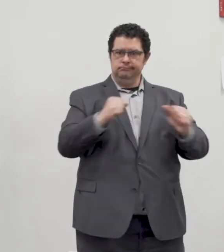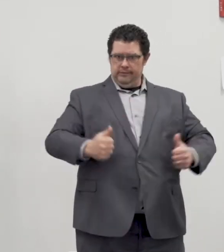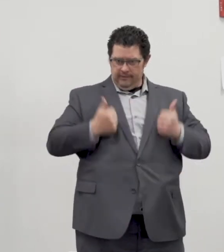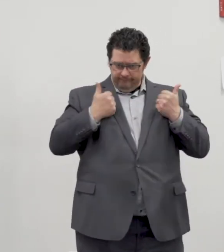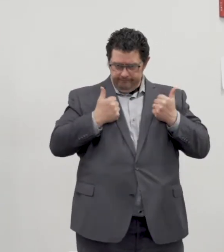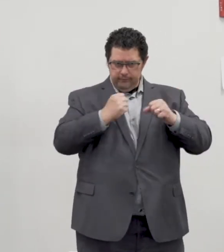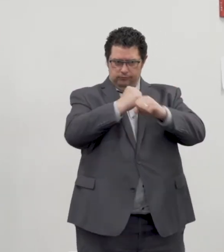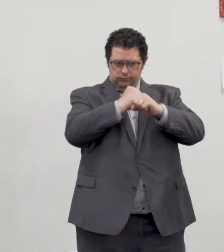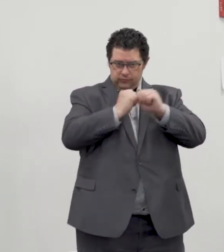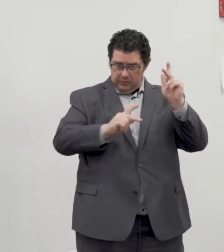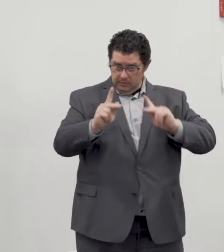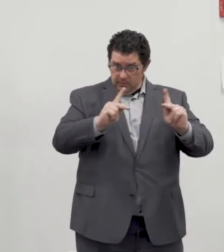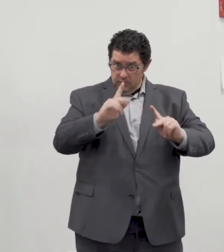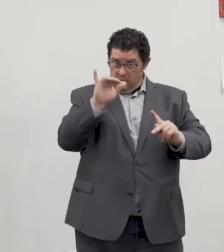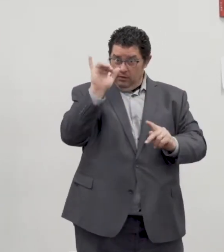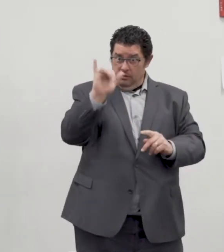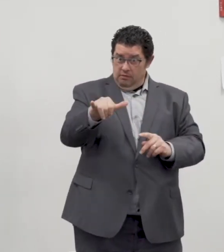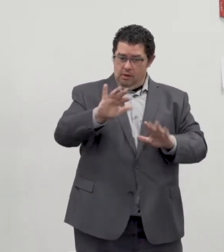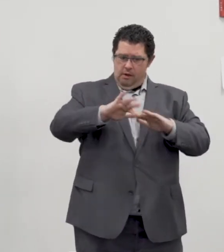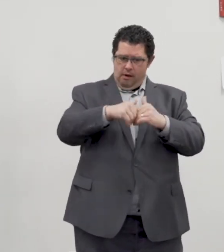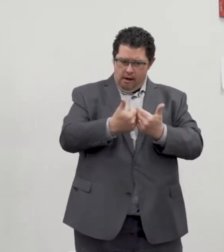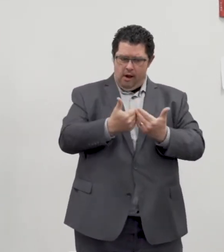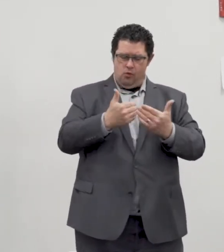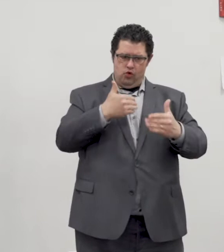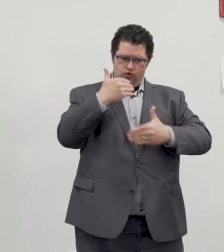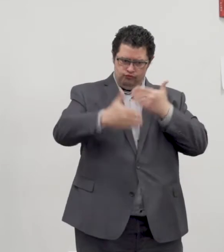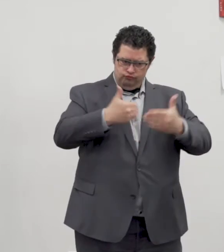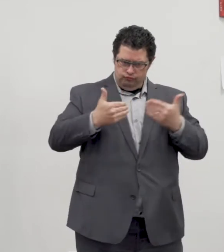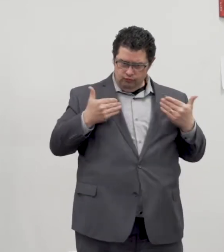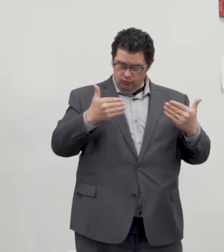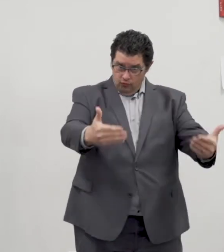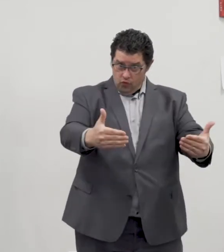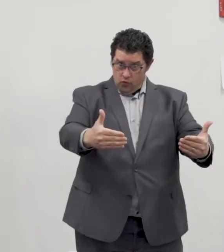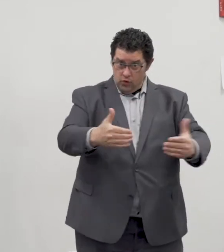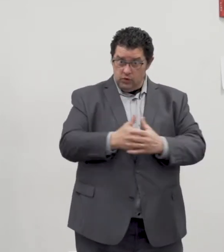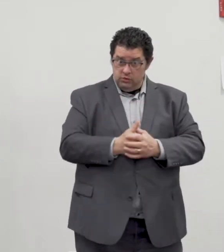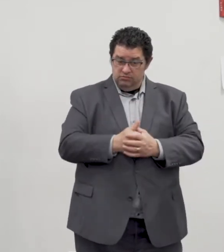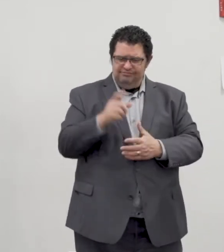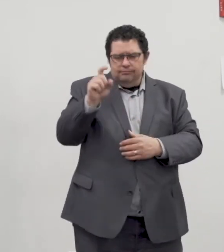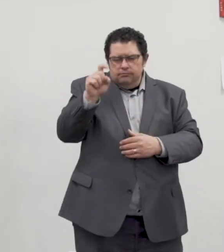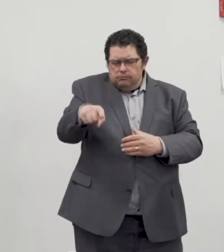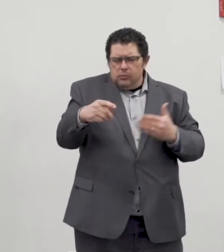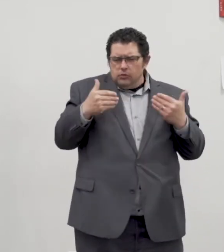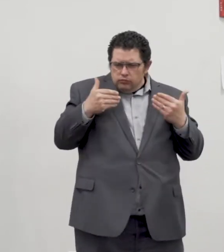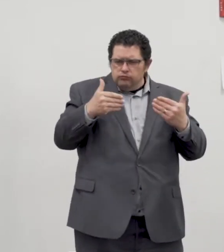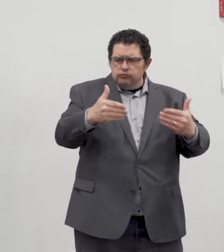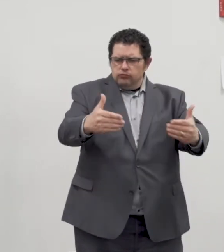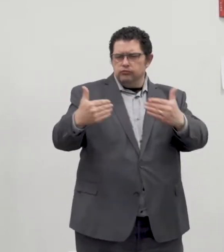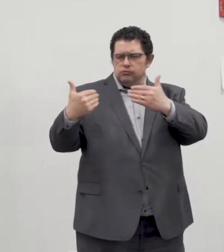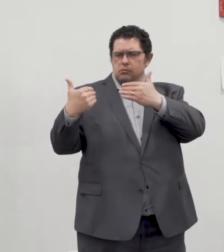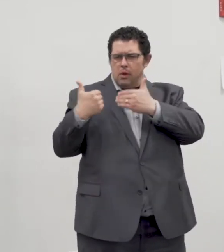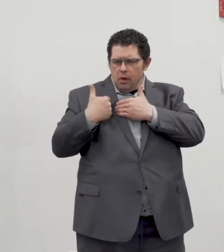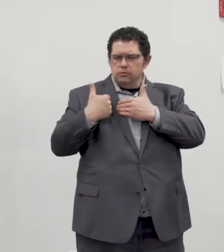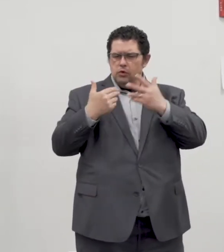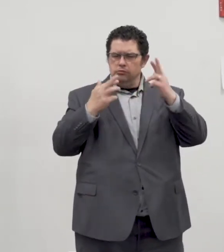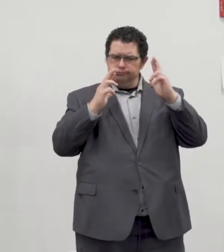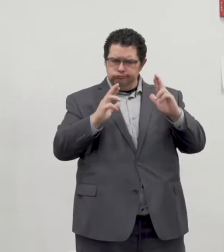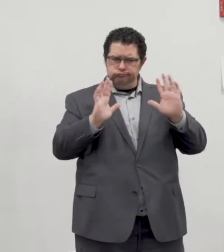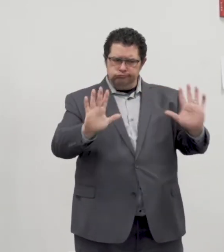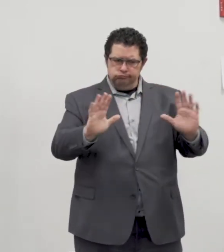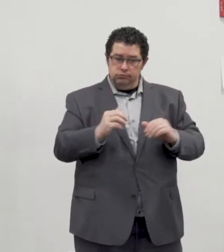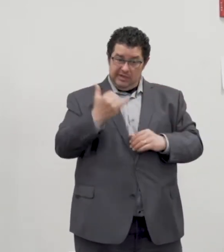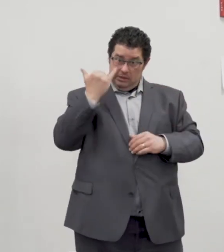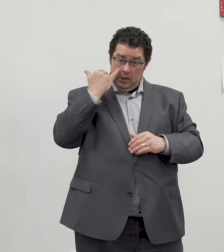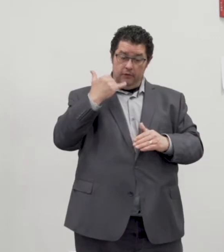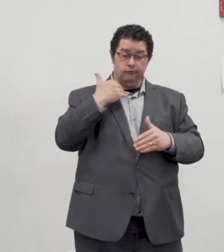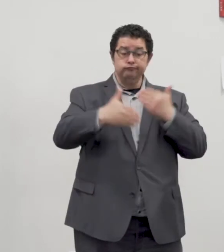and that's how we're going to drive this question moving forward. And we have to move forward in a responsible manner. If we move too quickly, we know what